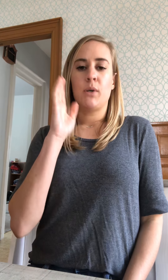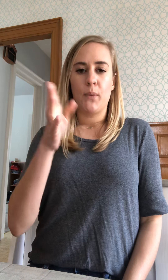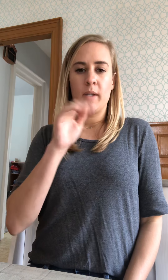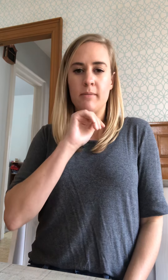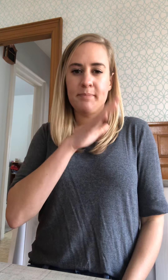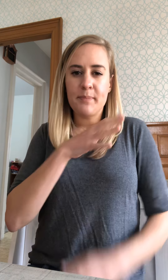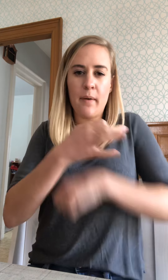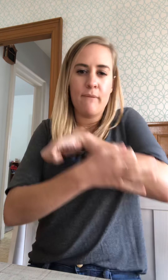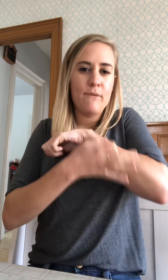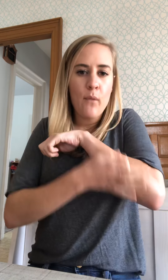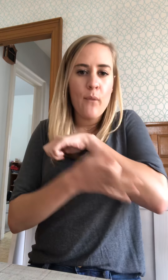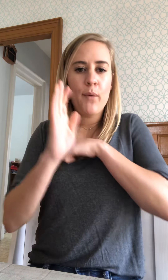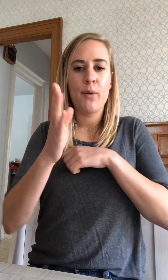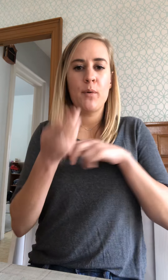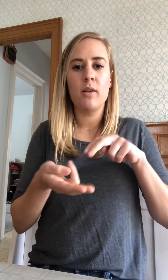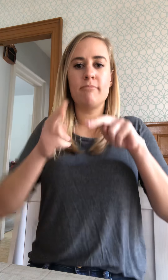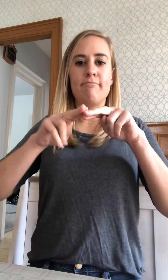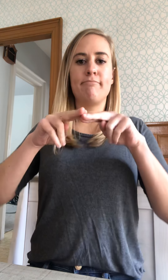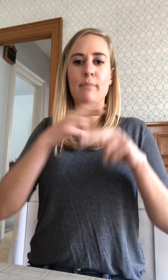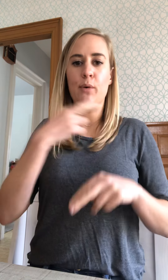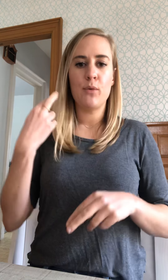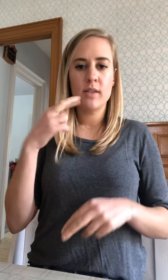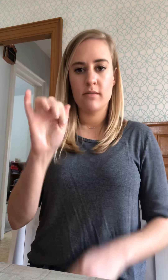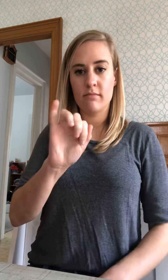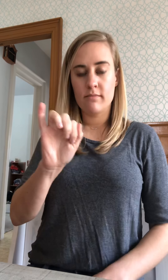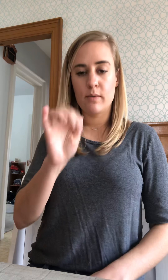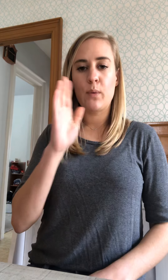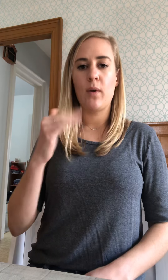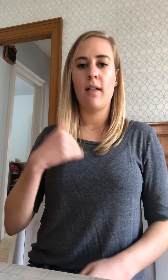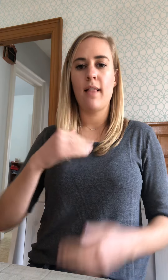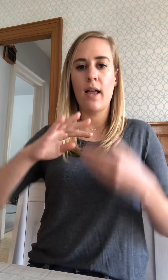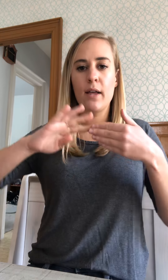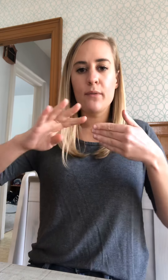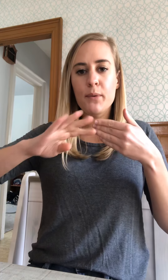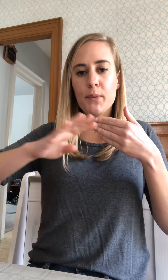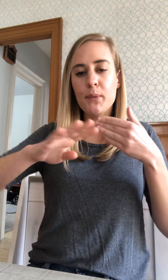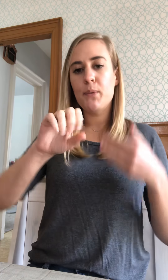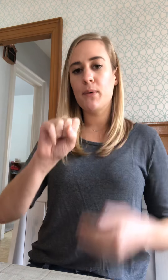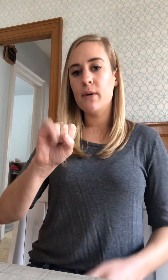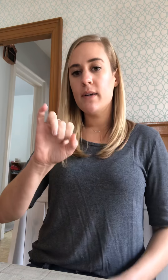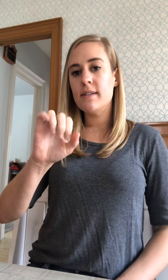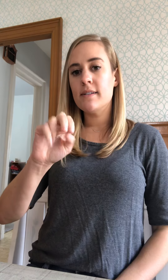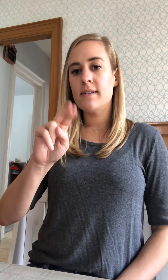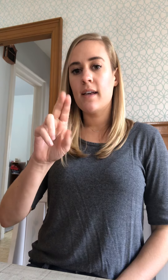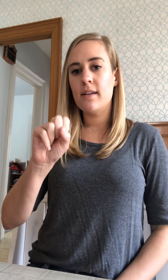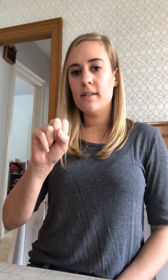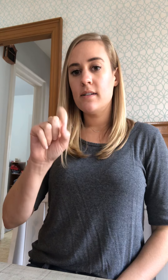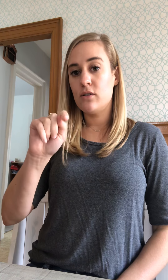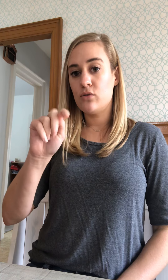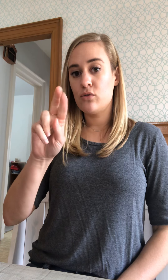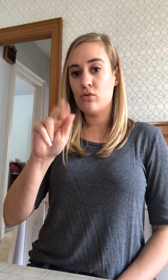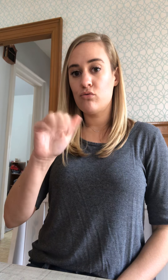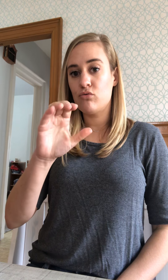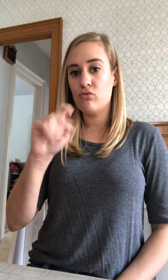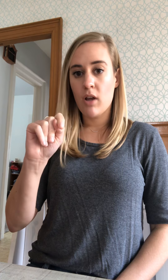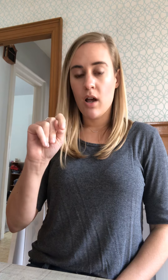to infection, and the patient will have draining sinus tracts and infection for a persistent period of time until that